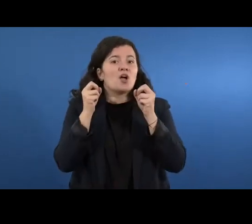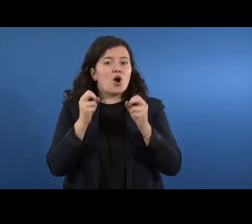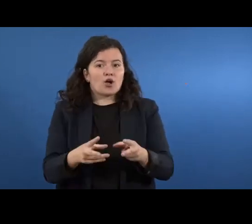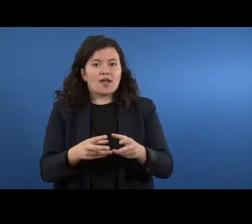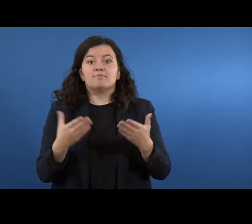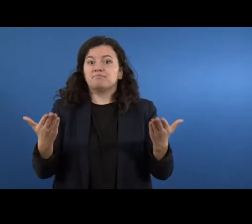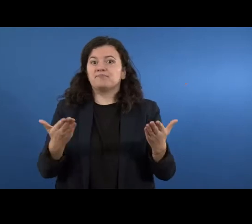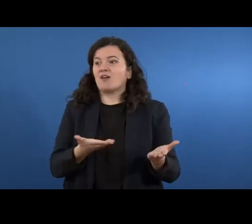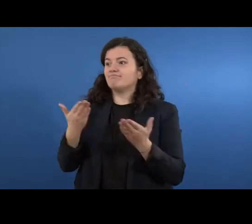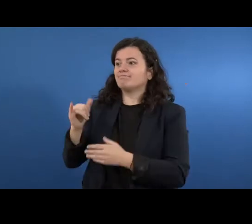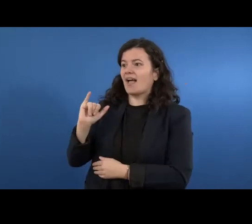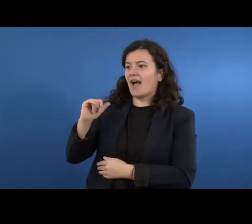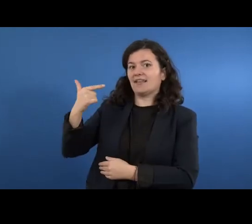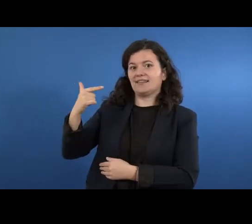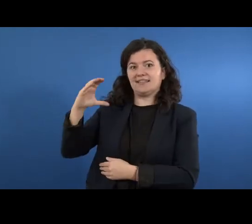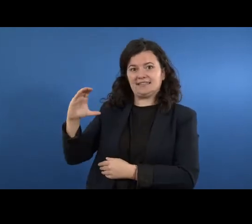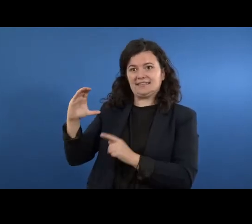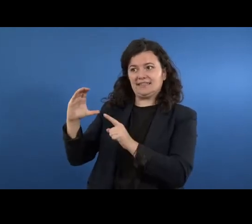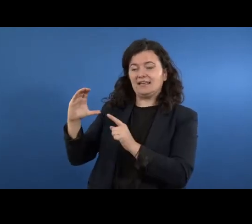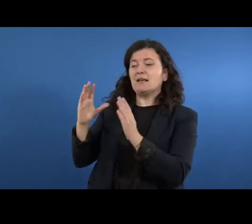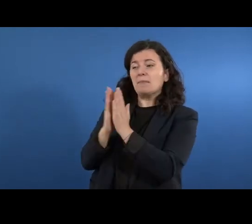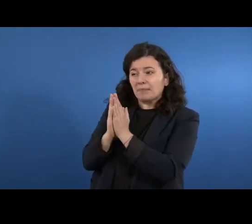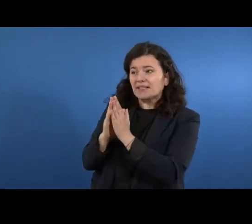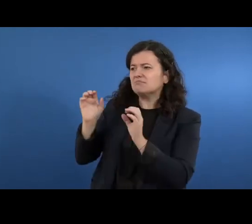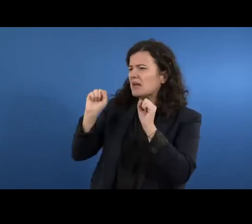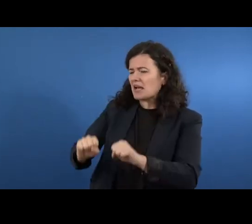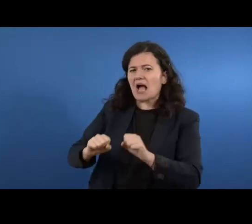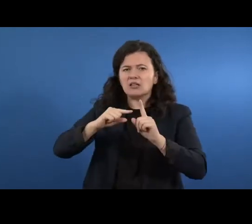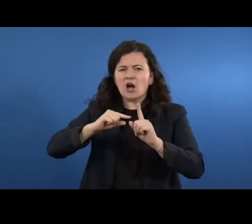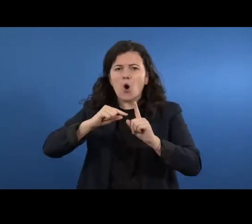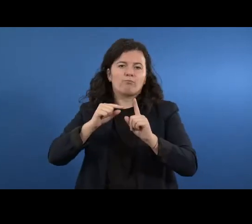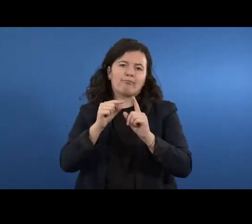at the ITC to launch the first poll to get a bit